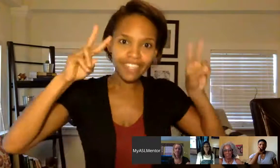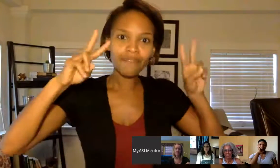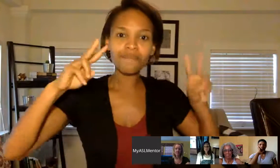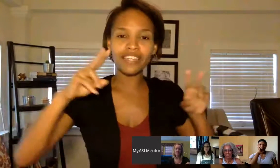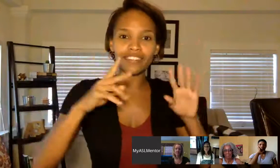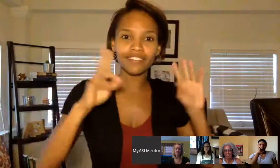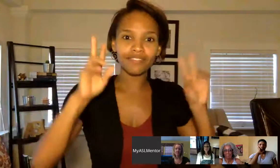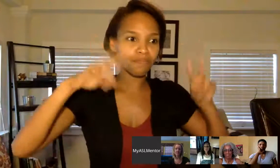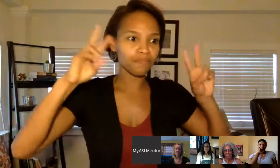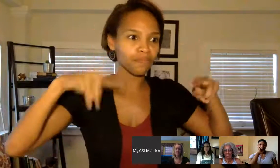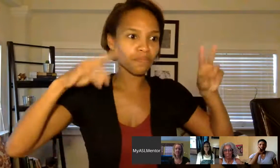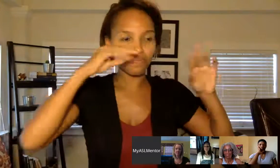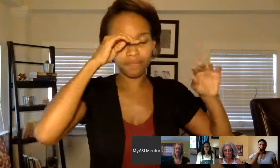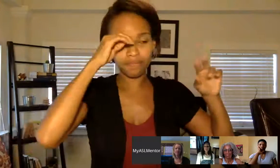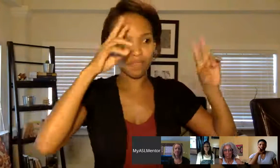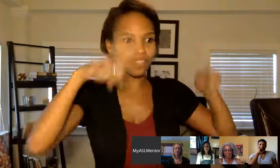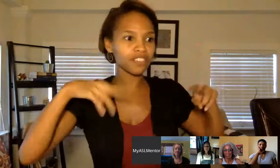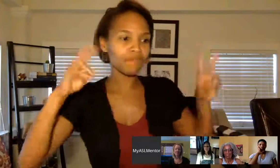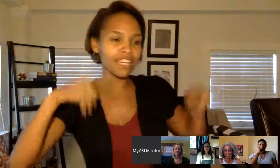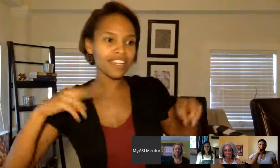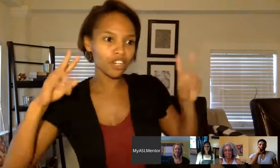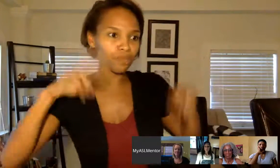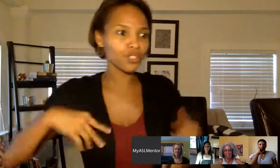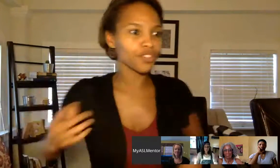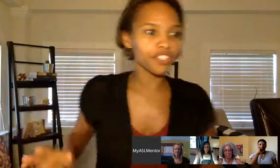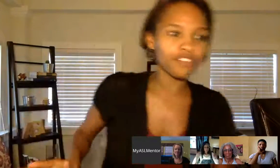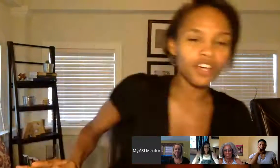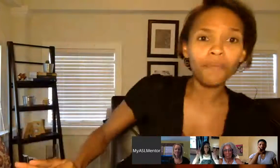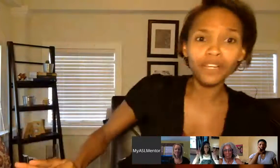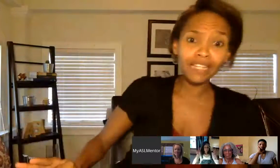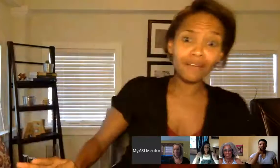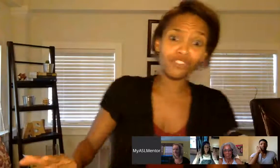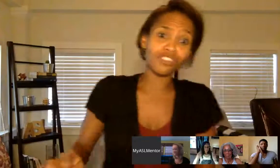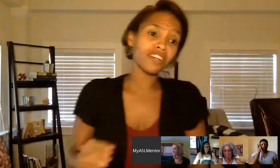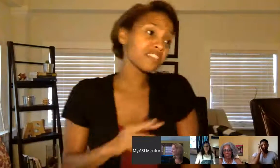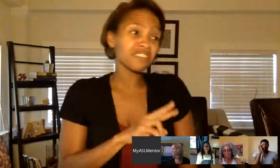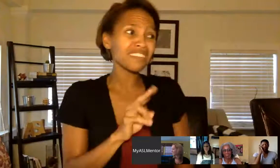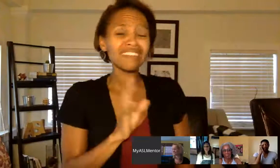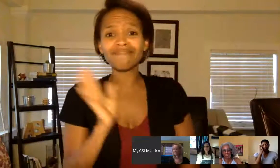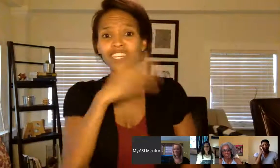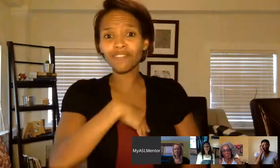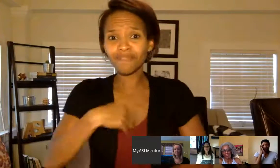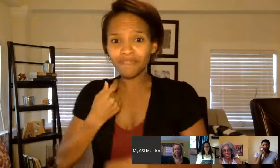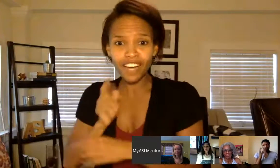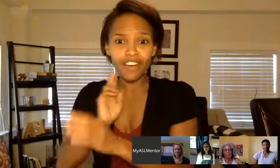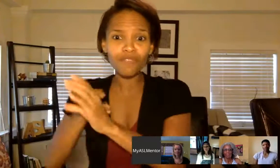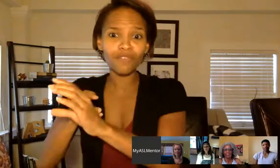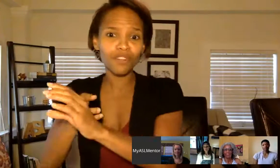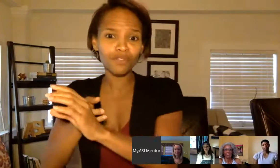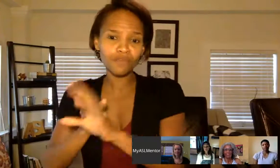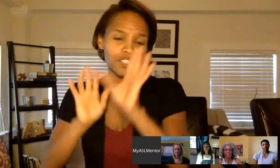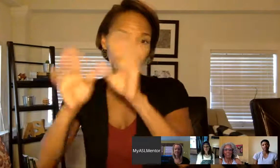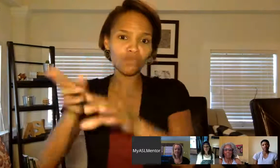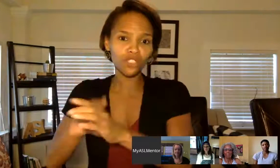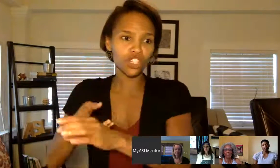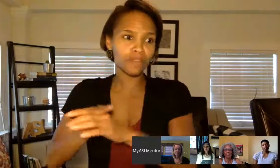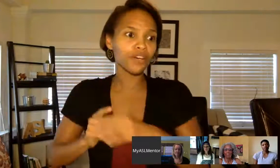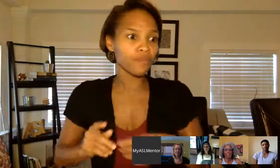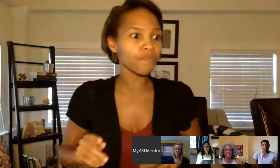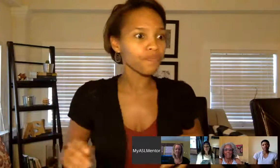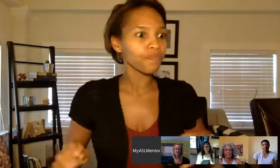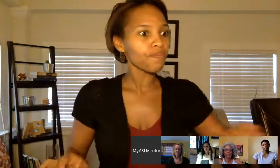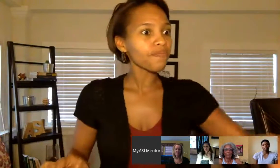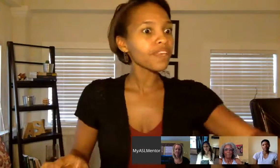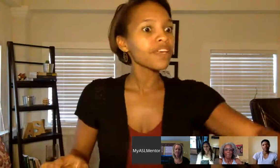I'm being demeaning or pejorative. But sometimes you just kind of, no, I prefer, do it on my